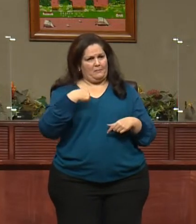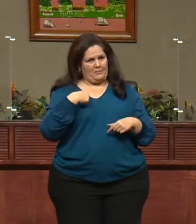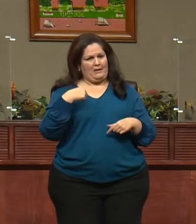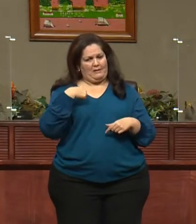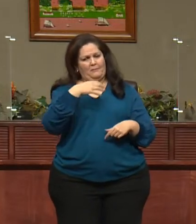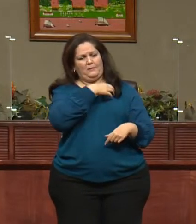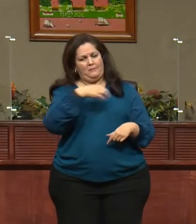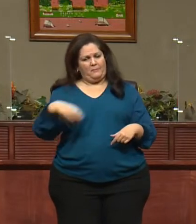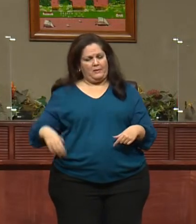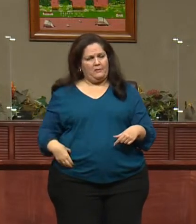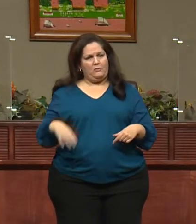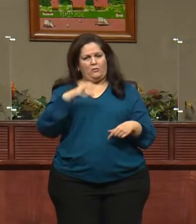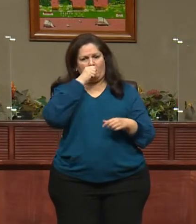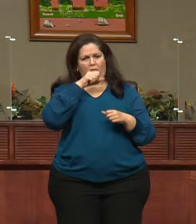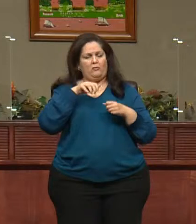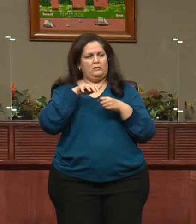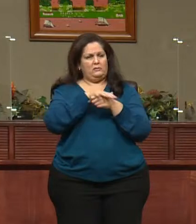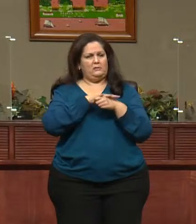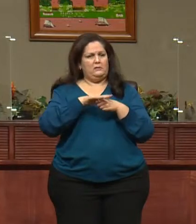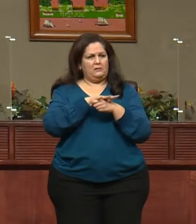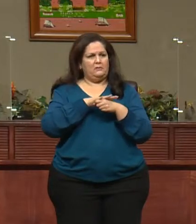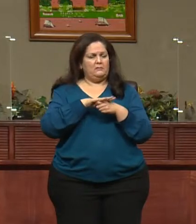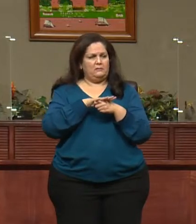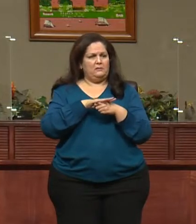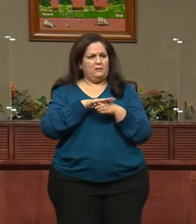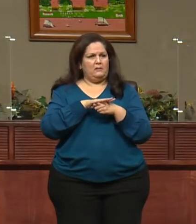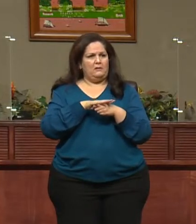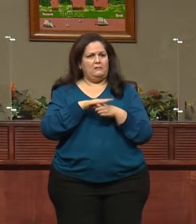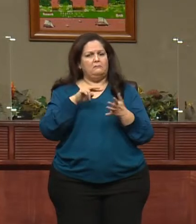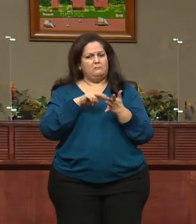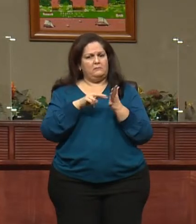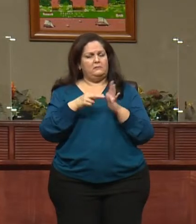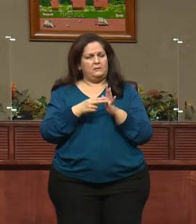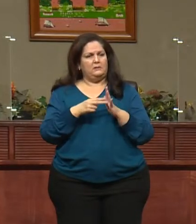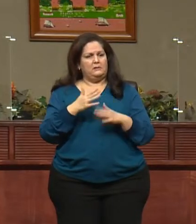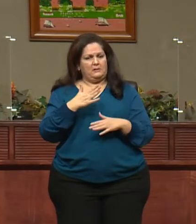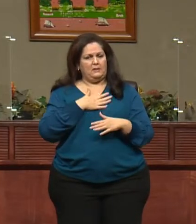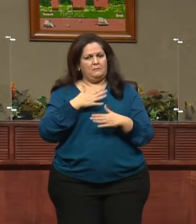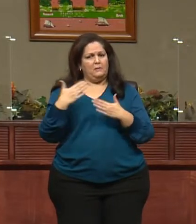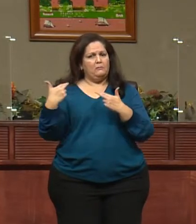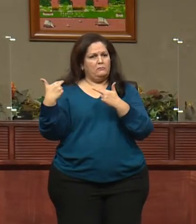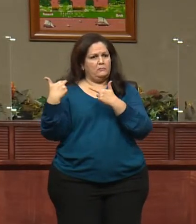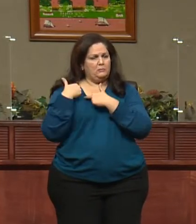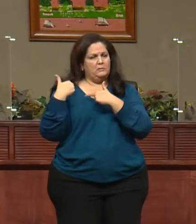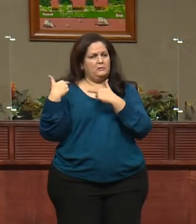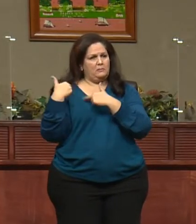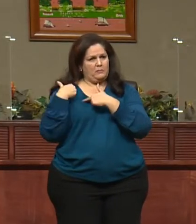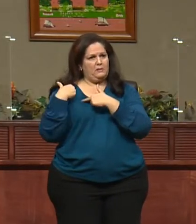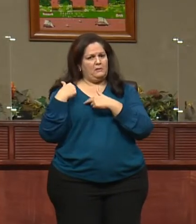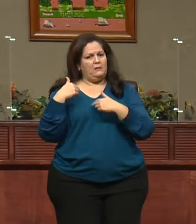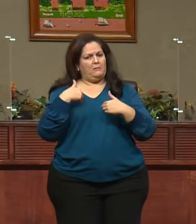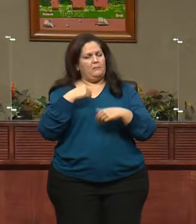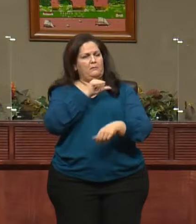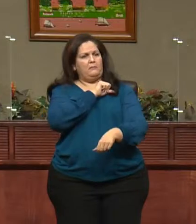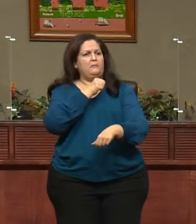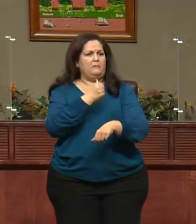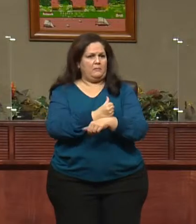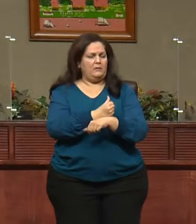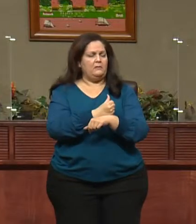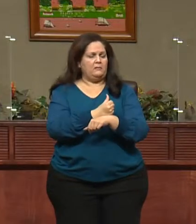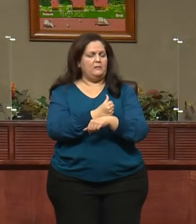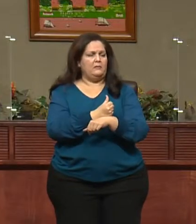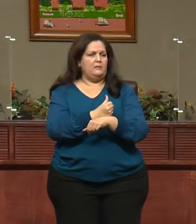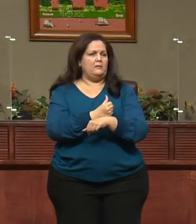mayor, that falls squarely within my sphere of responsibility and authority during